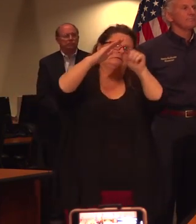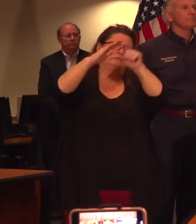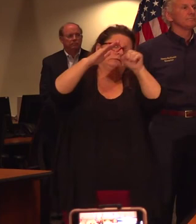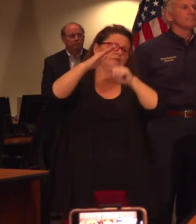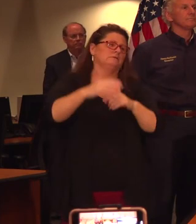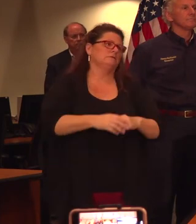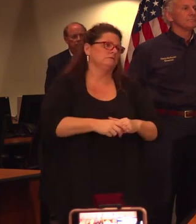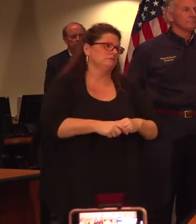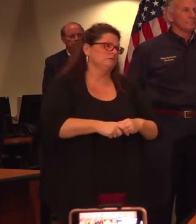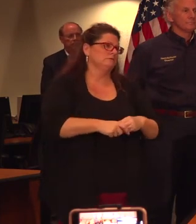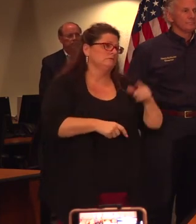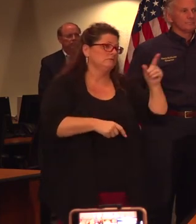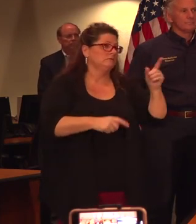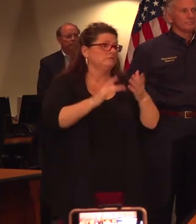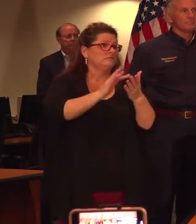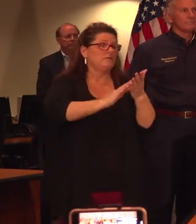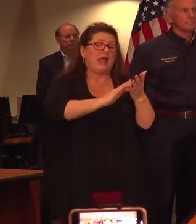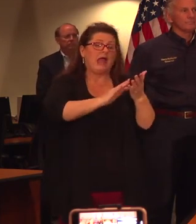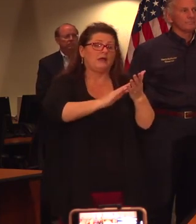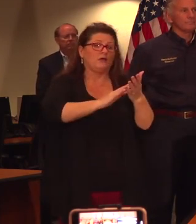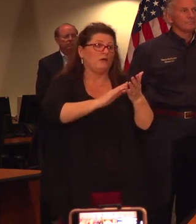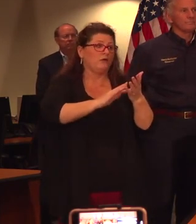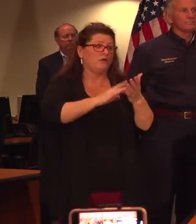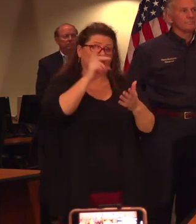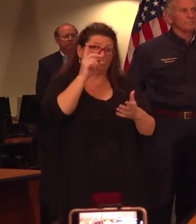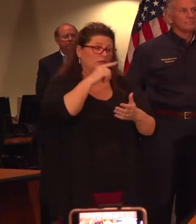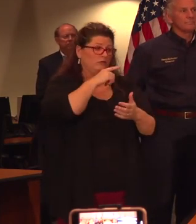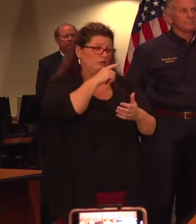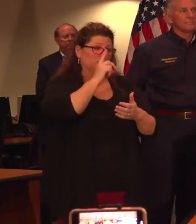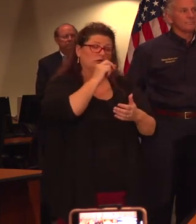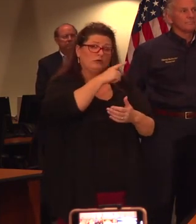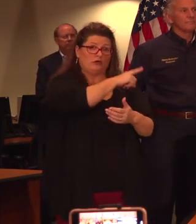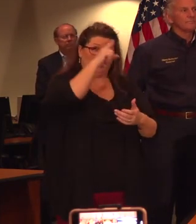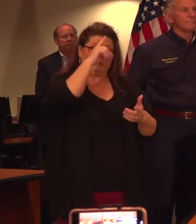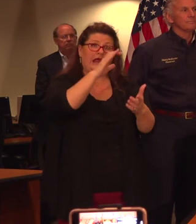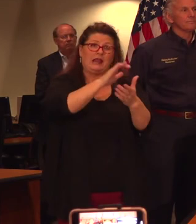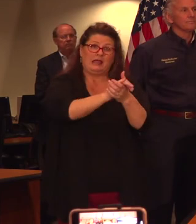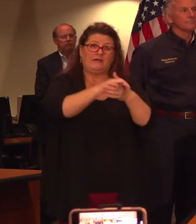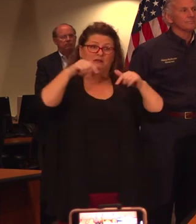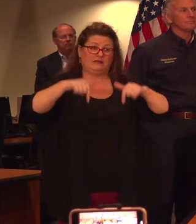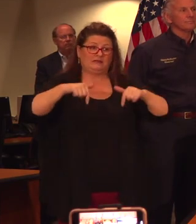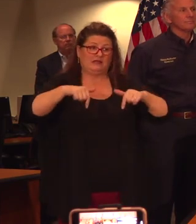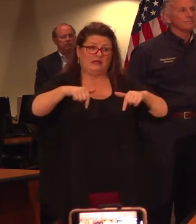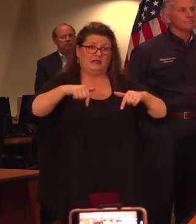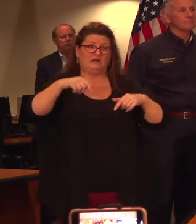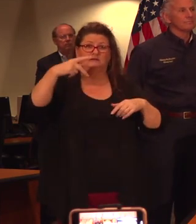do you believe that the end is in sight for this pandemic? I'm sorry? Do you believe that the end is in sight for this pandemic from a medical